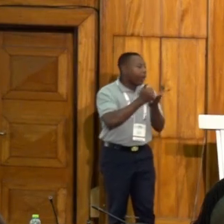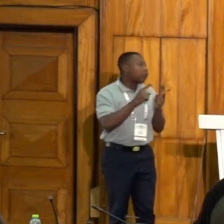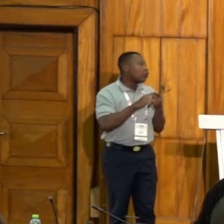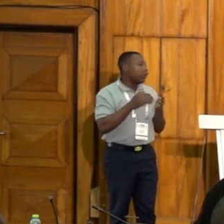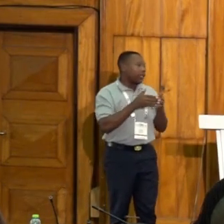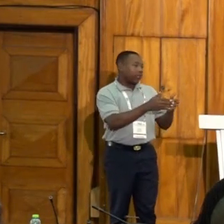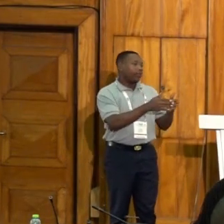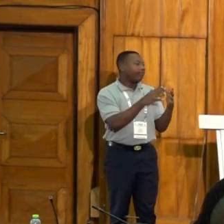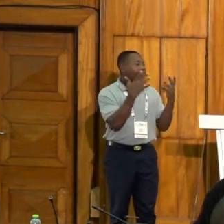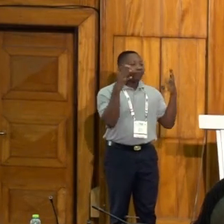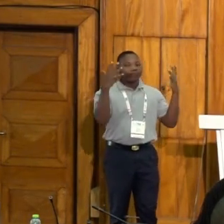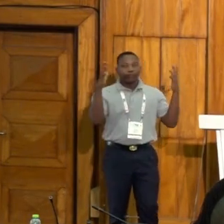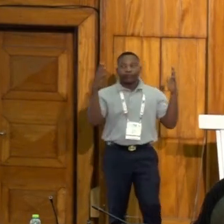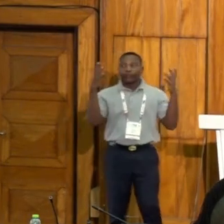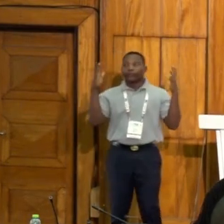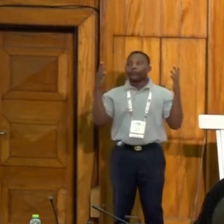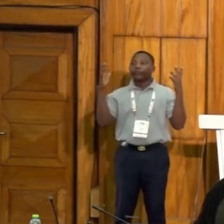way.